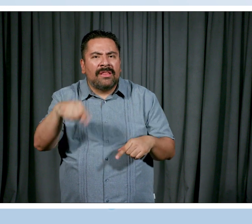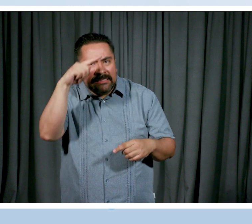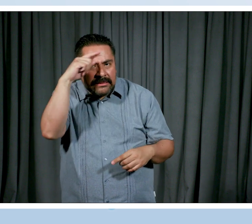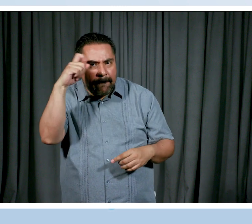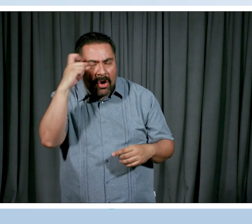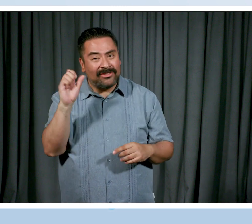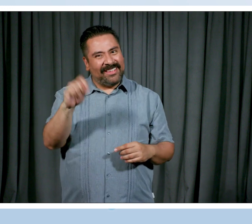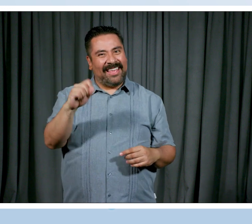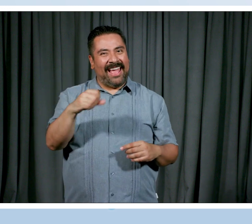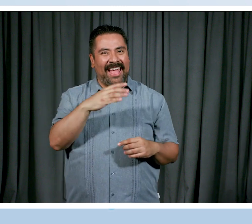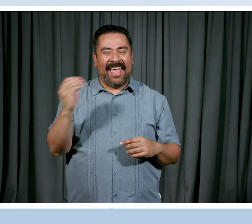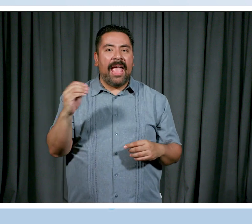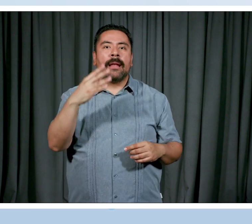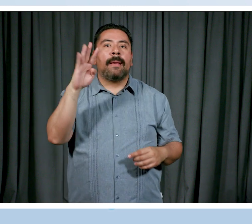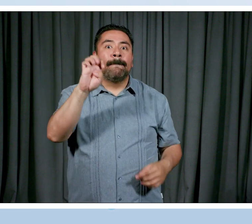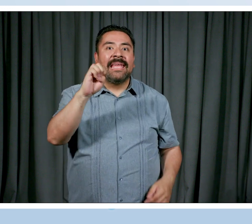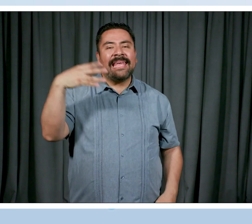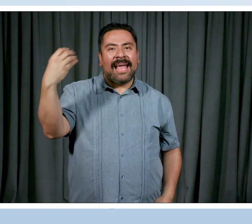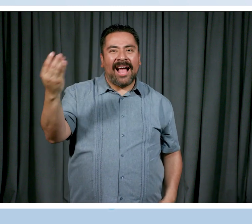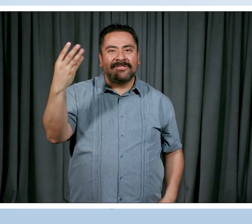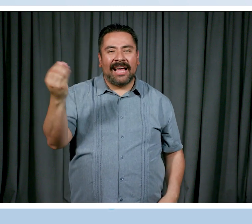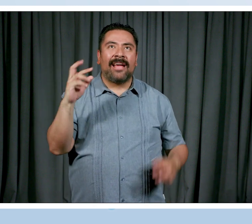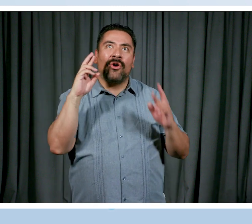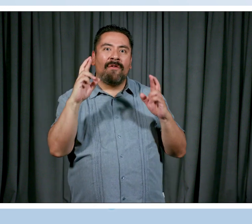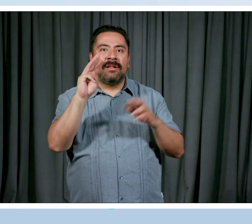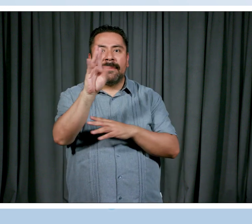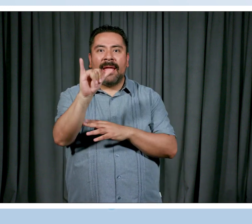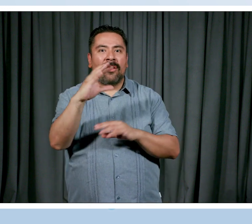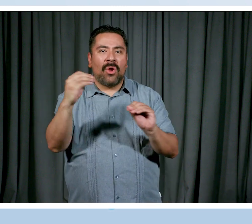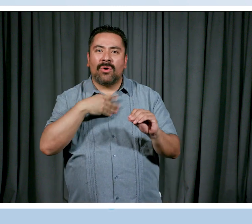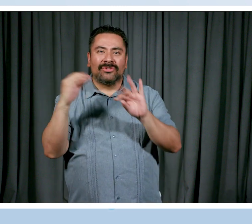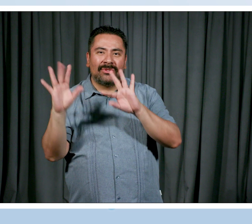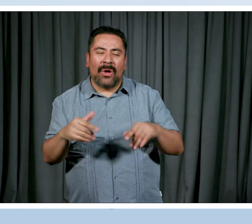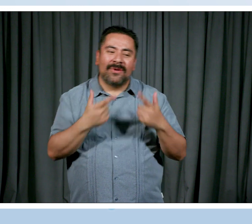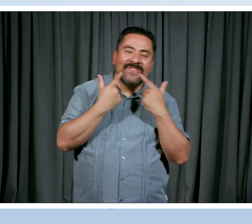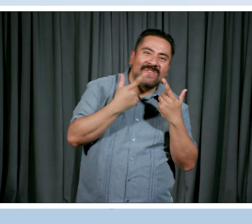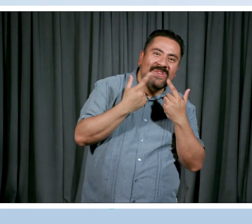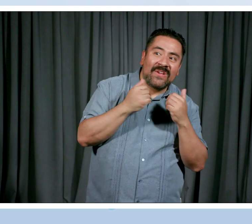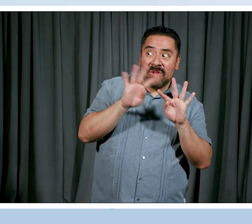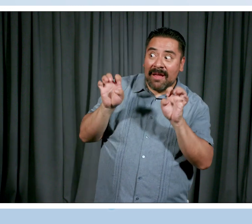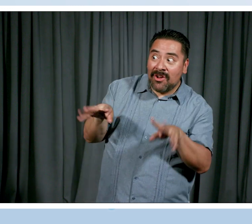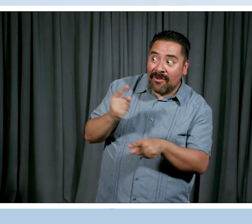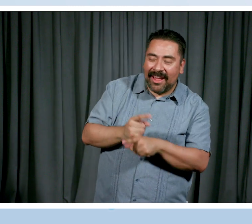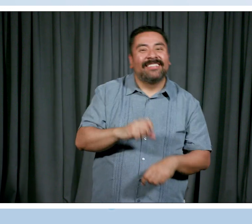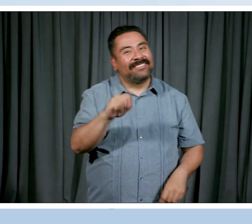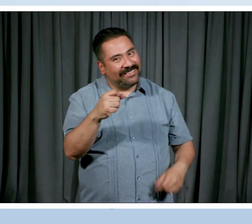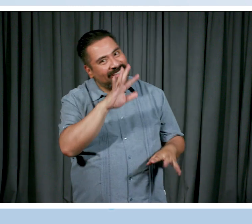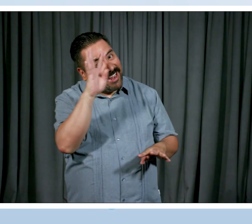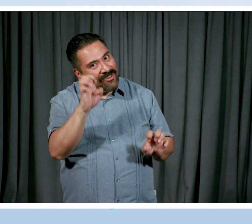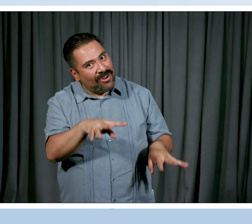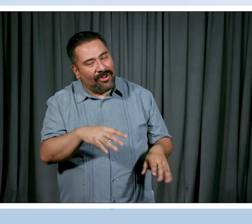So yeah, and being outside, hopefully May is not snowing. You never know.